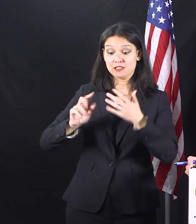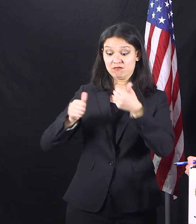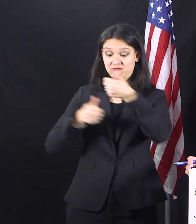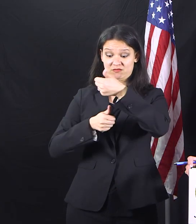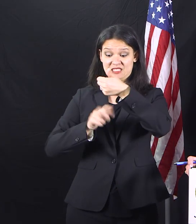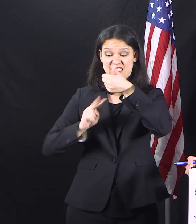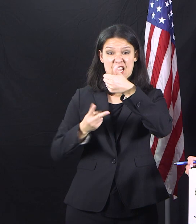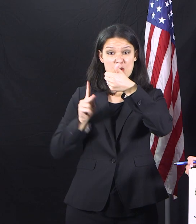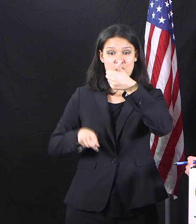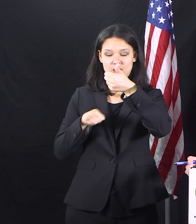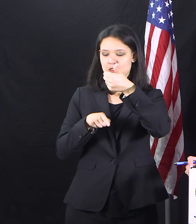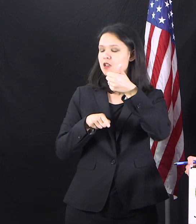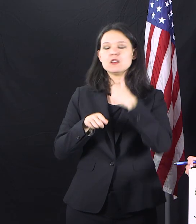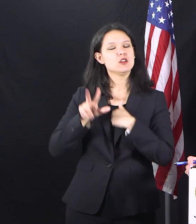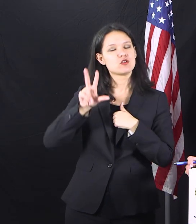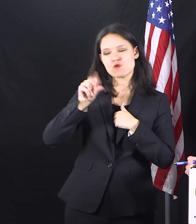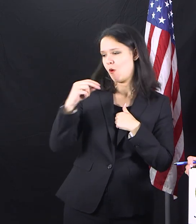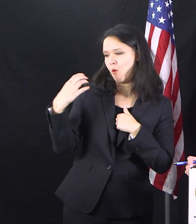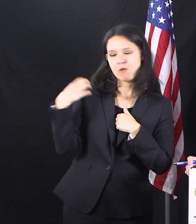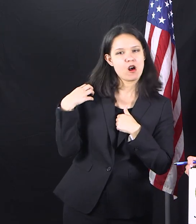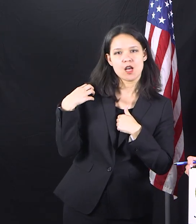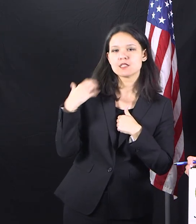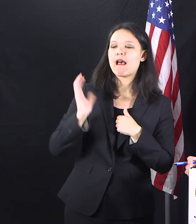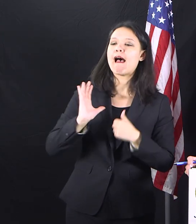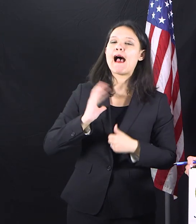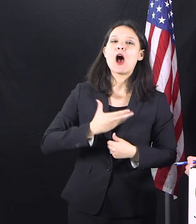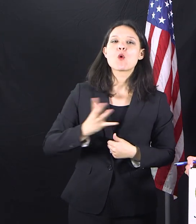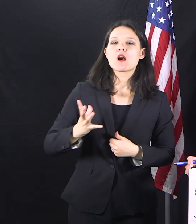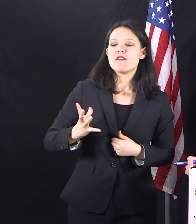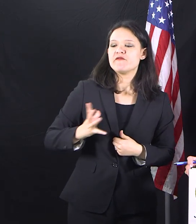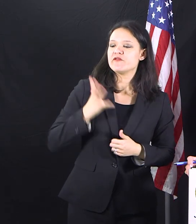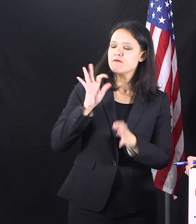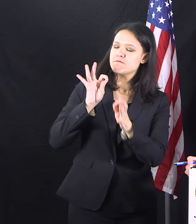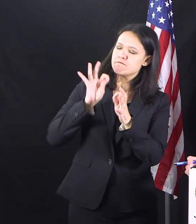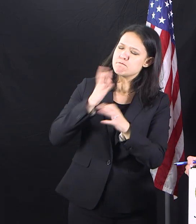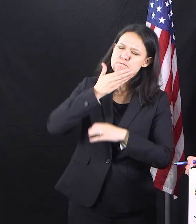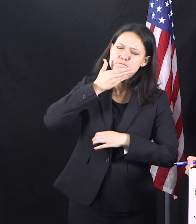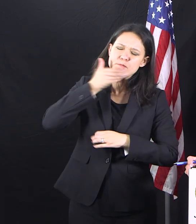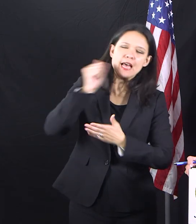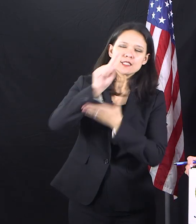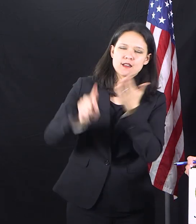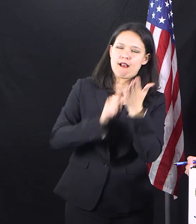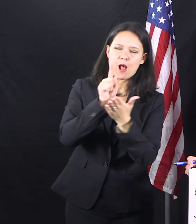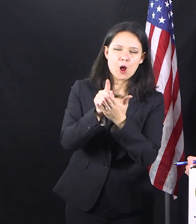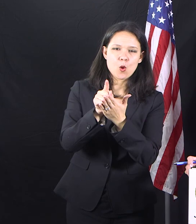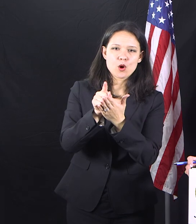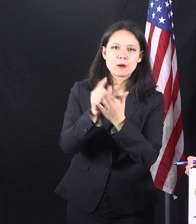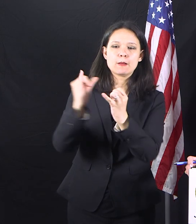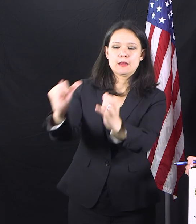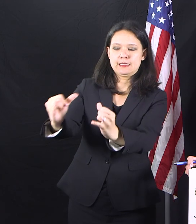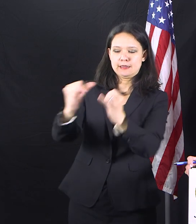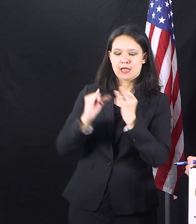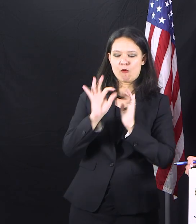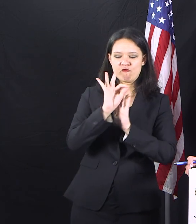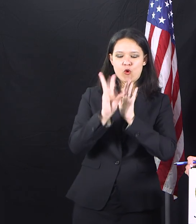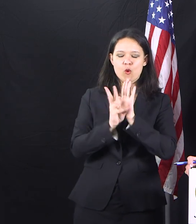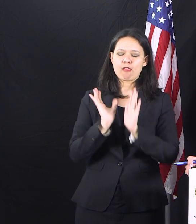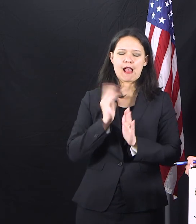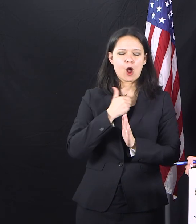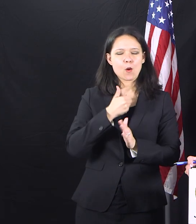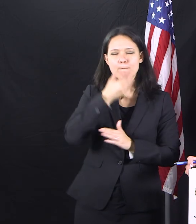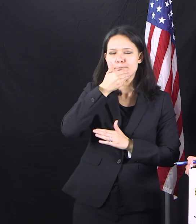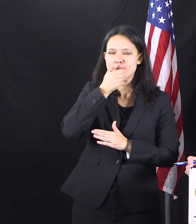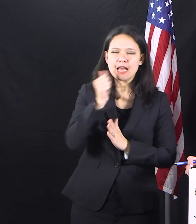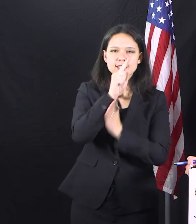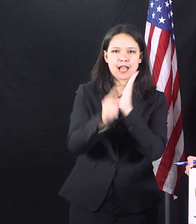said, "No, boss, it'll be our finest hour." And I believe that this will be Fort Worth's finest hour, a